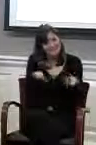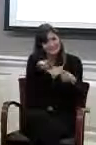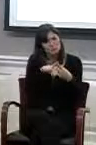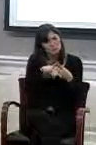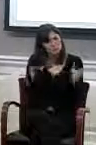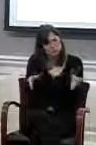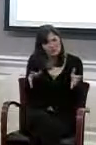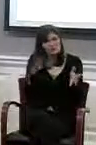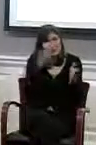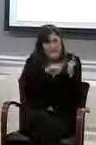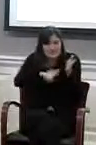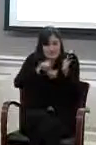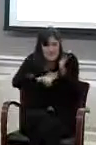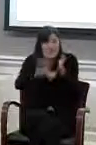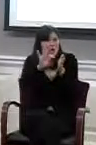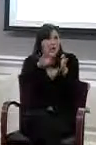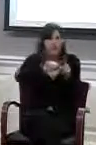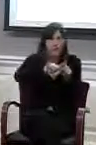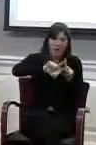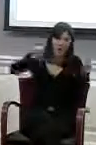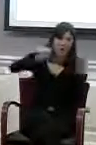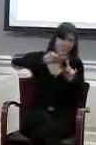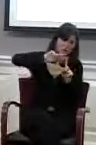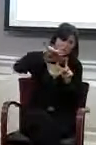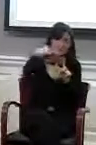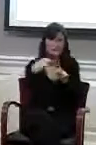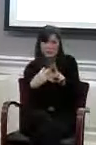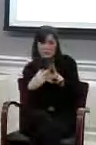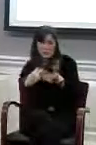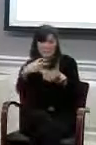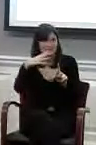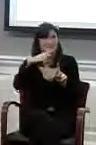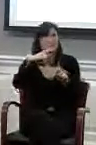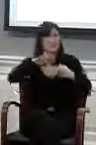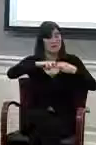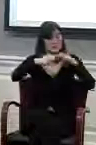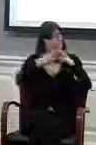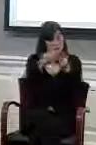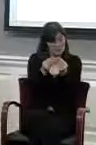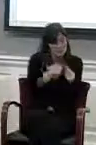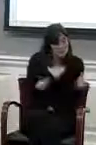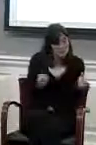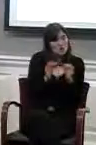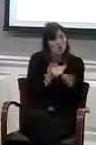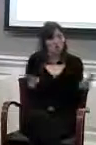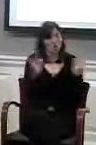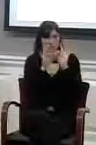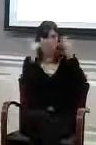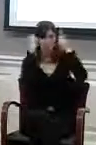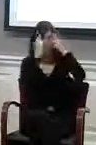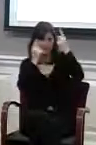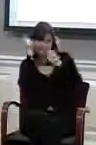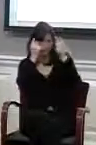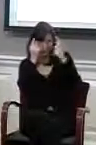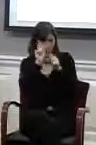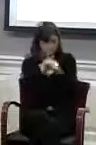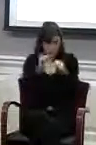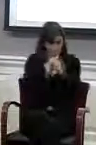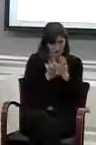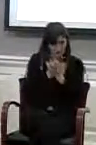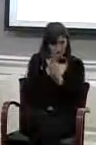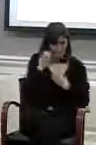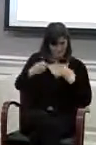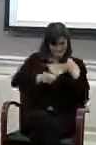alternative personal perspectives, problem posing, and critical reflection, and discussing and working through emotions and